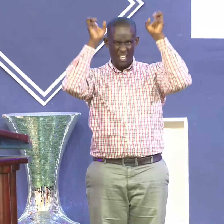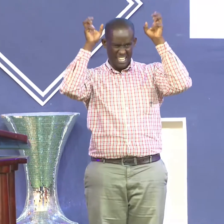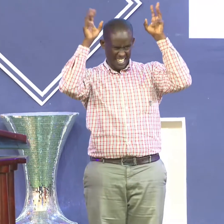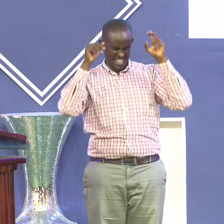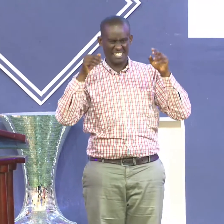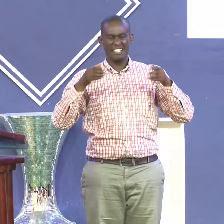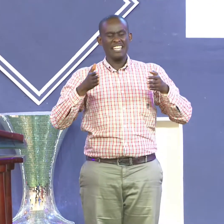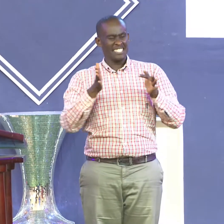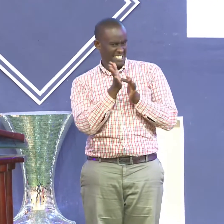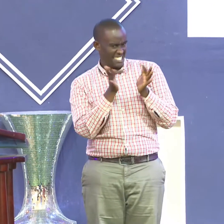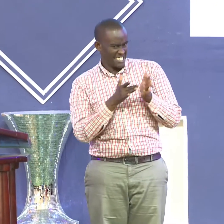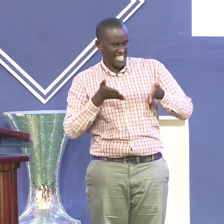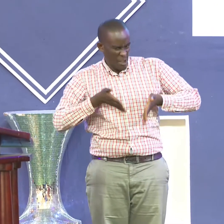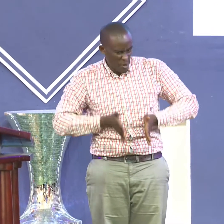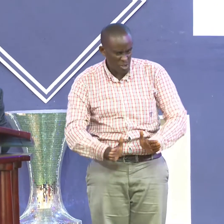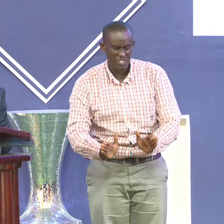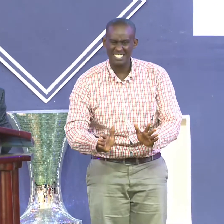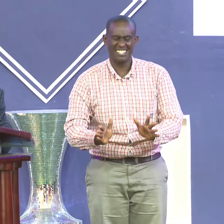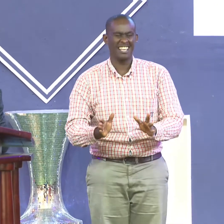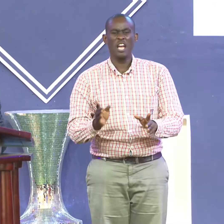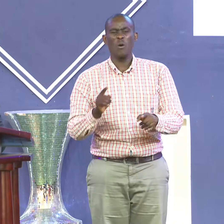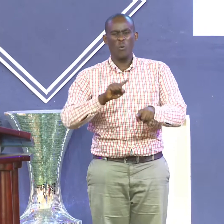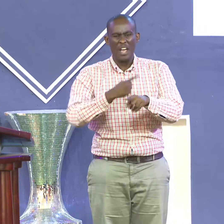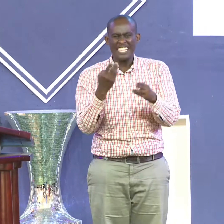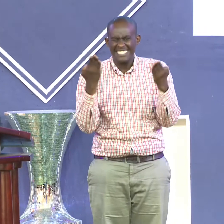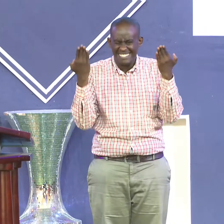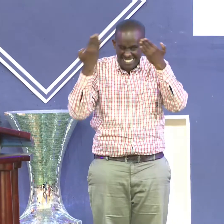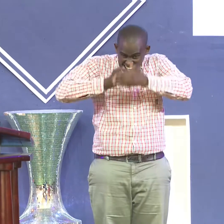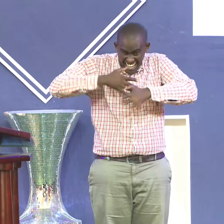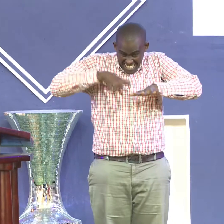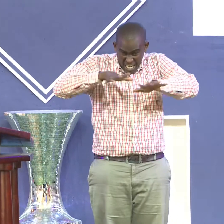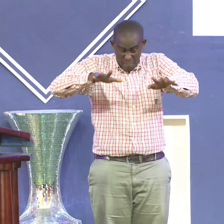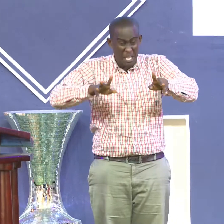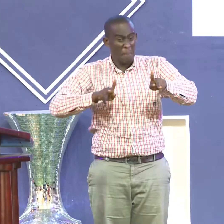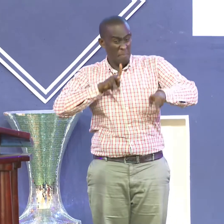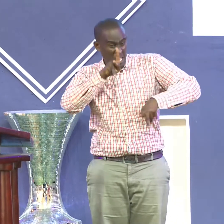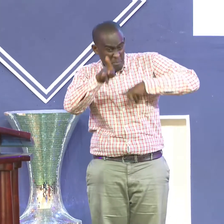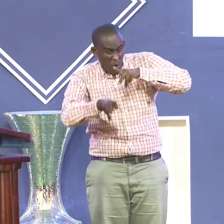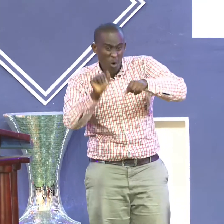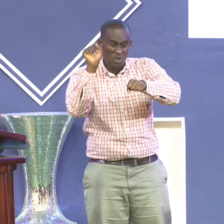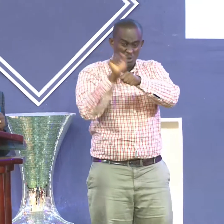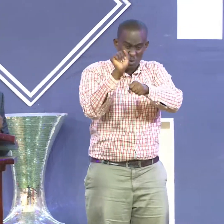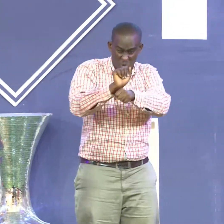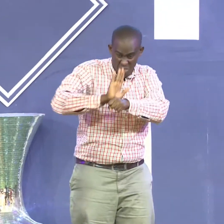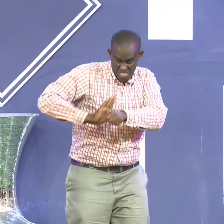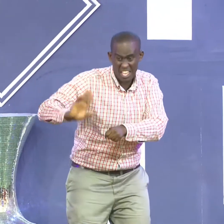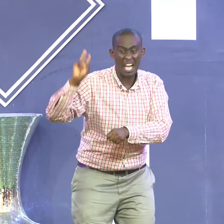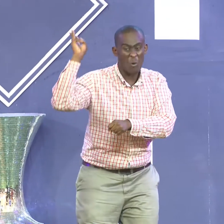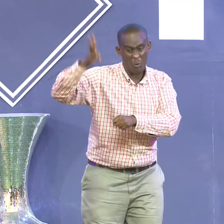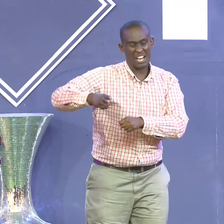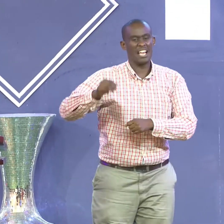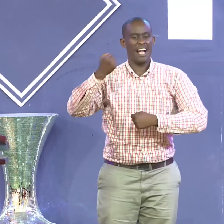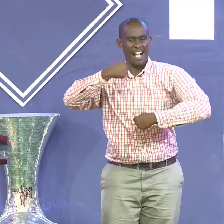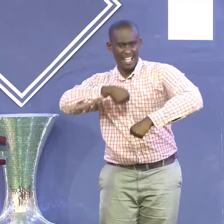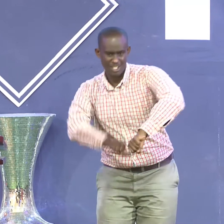ng'ekizikiza kibise. When darkness had covered the earth. Yazalibwa nga buli muntu akola kyayagala. He was born in a time when everyone was doing whatever